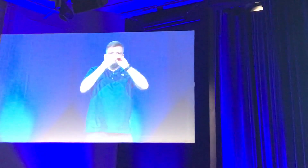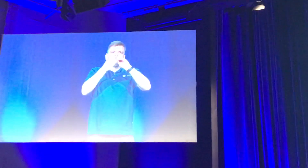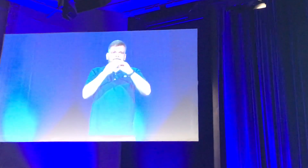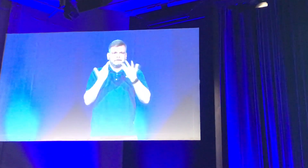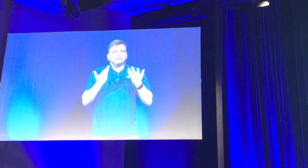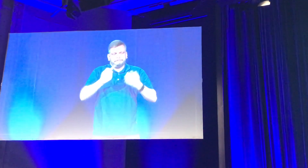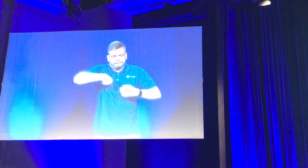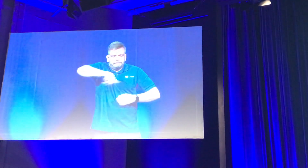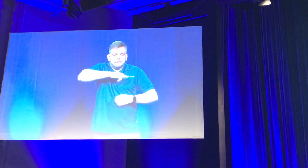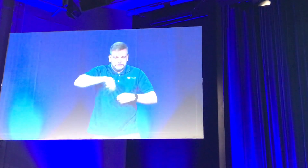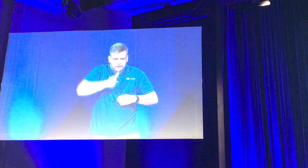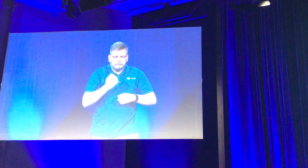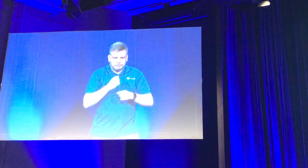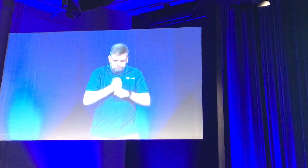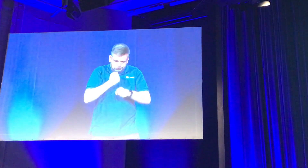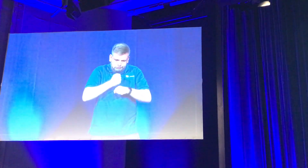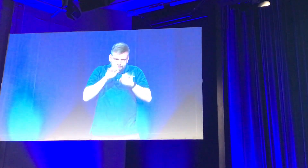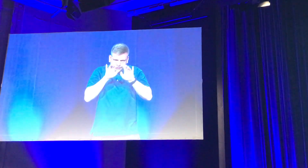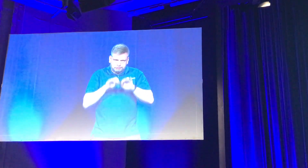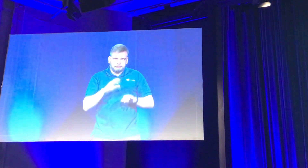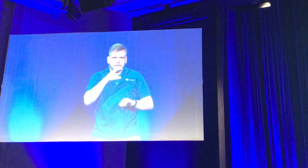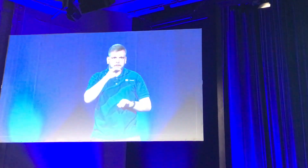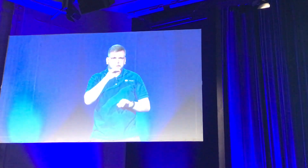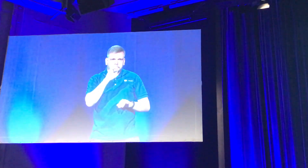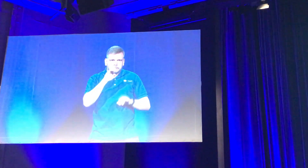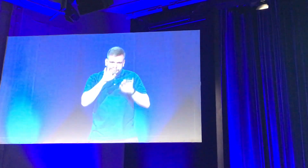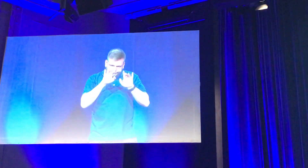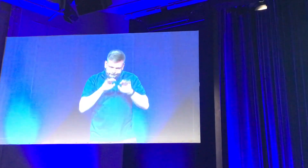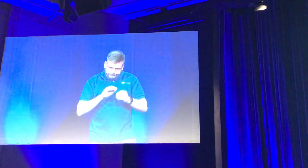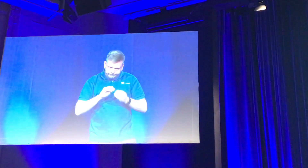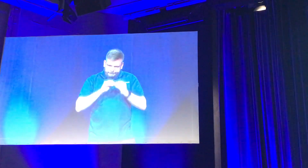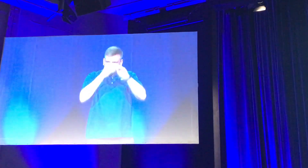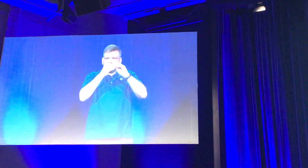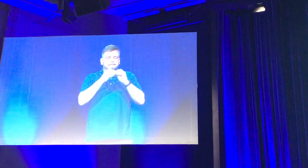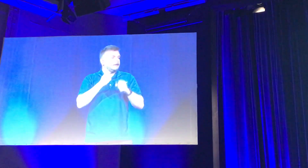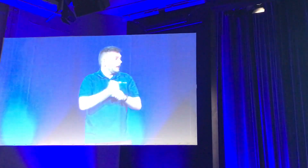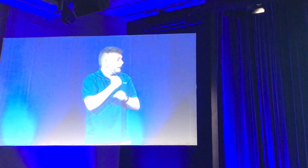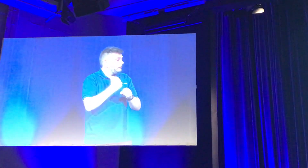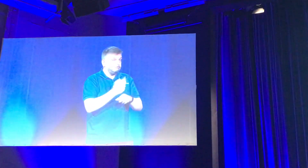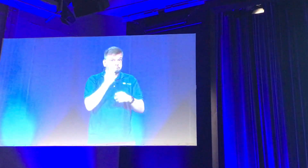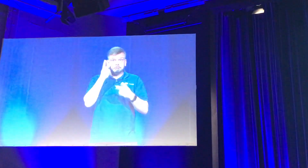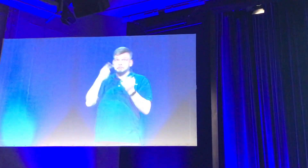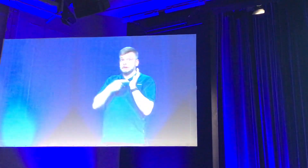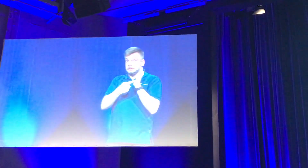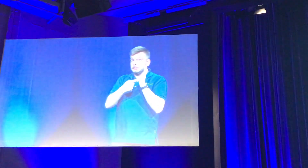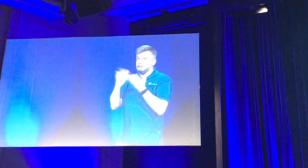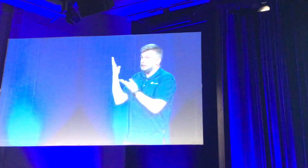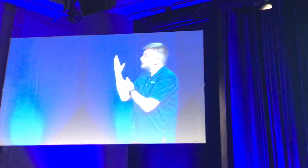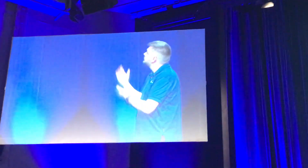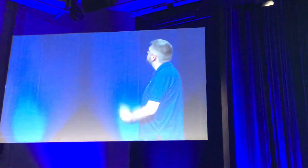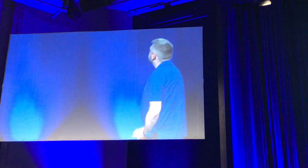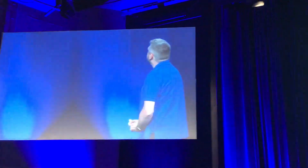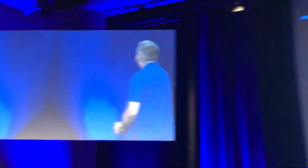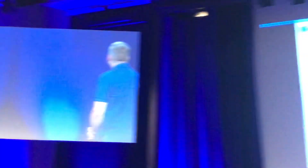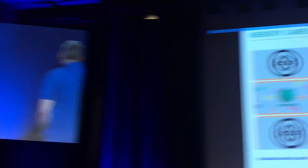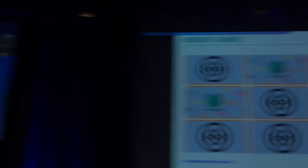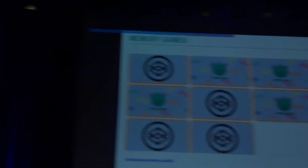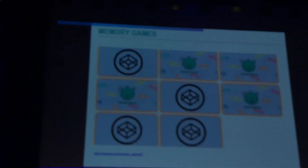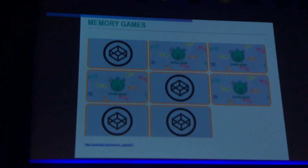So we decided to create our own sign language based games to be used with deaf children. We'd like to show you an